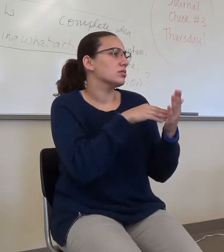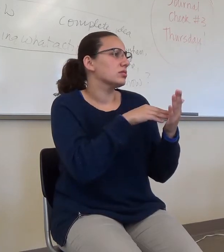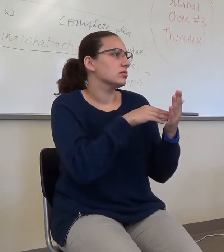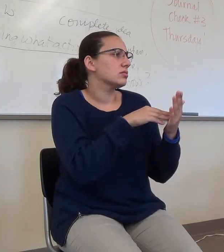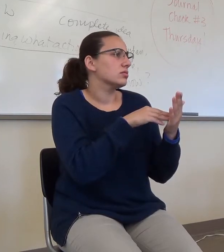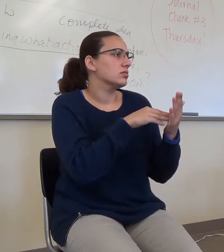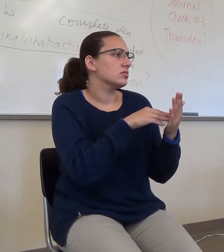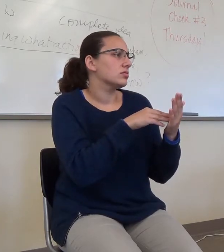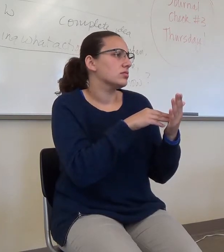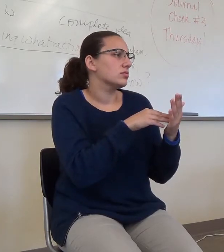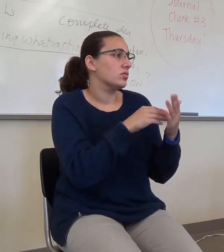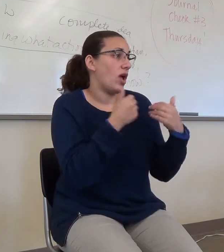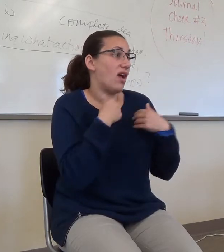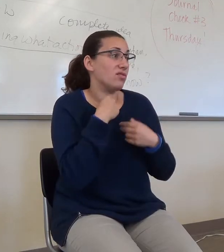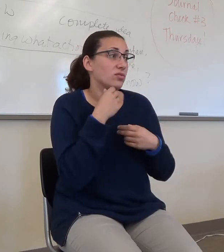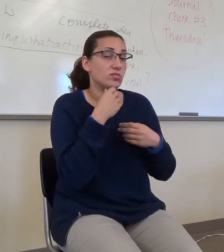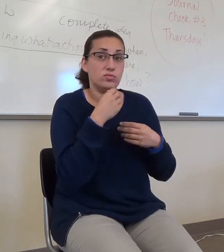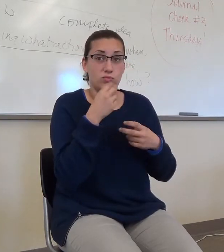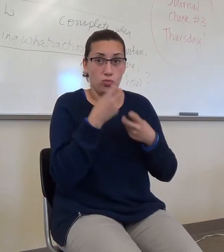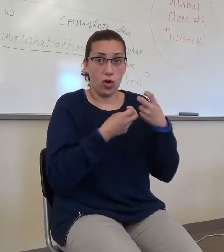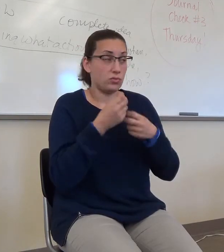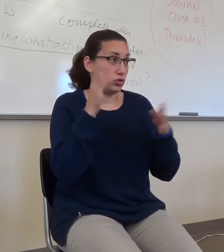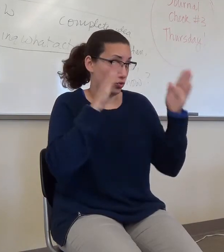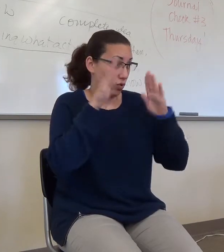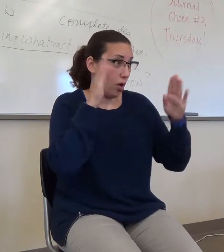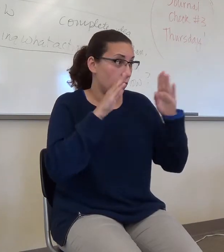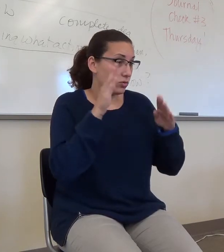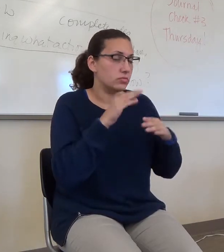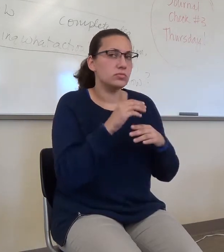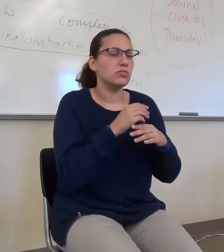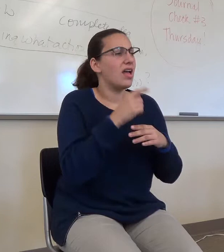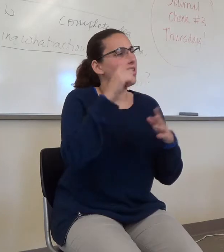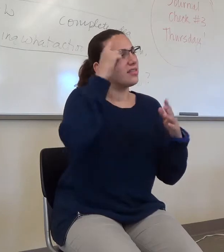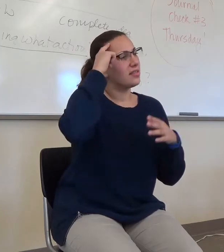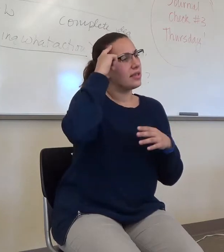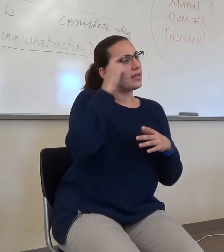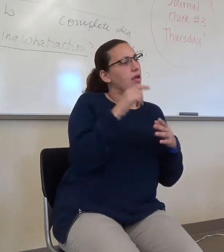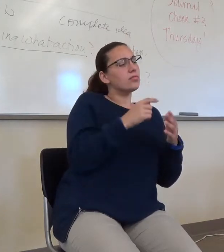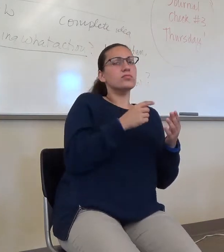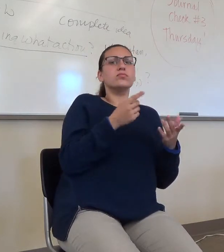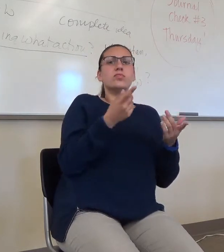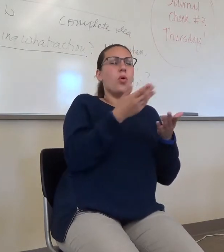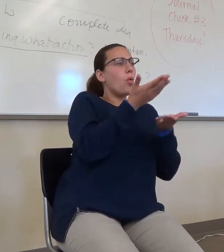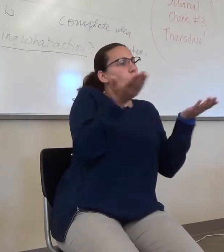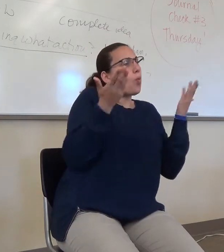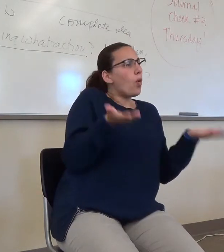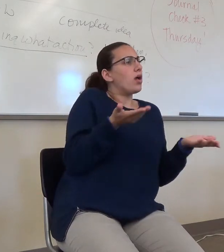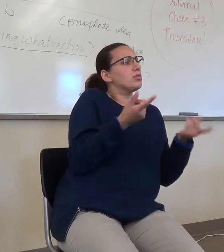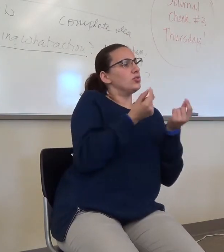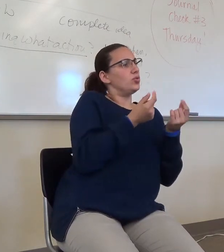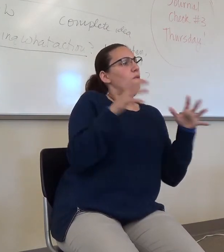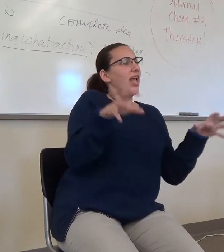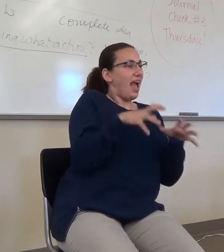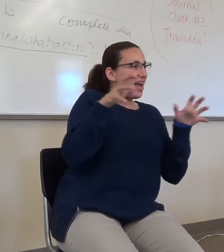having trouble, start with this. What is doing the action? Sam's gonna start with cities.